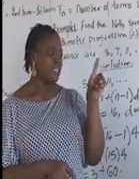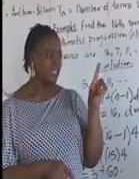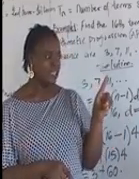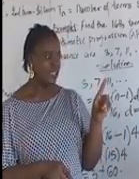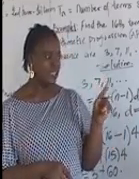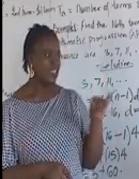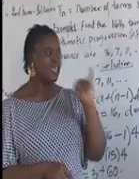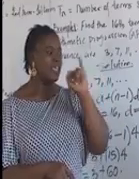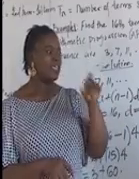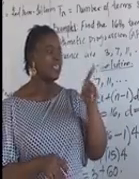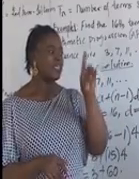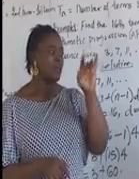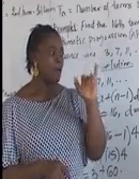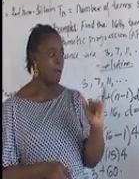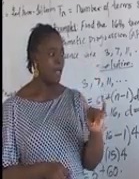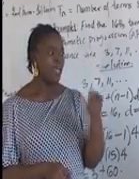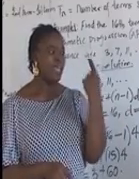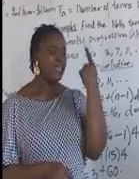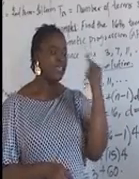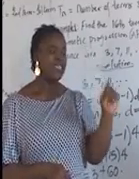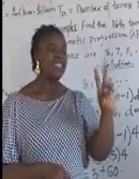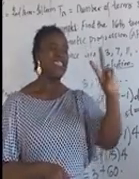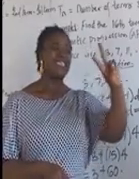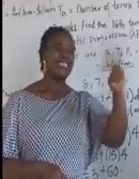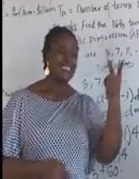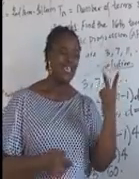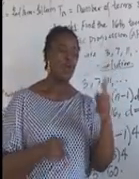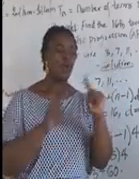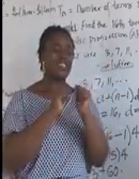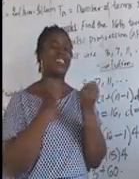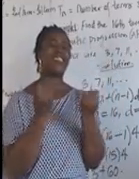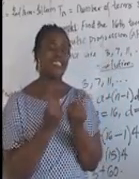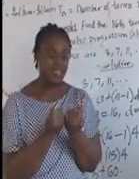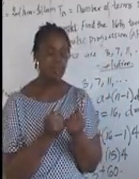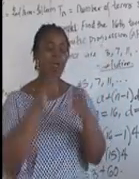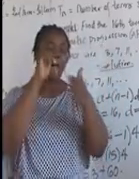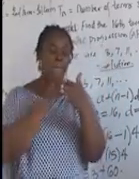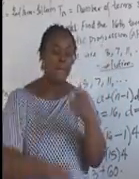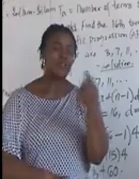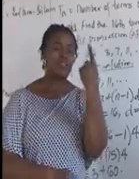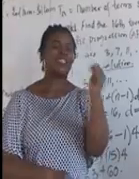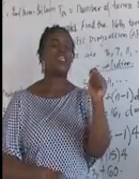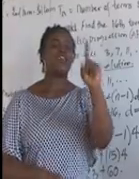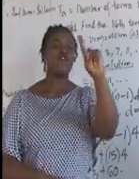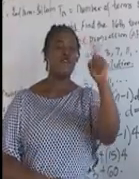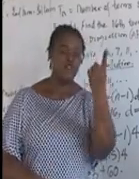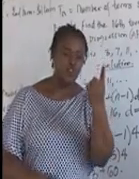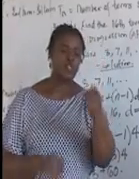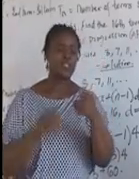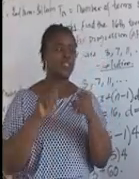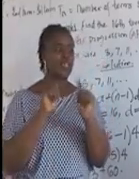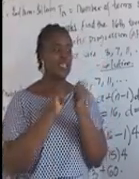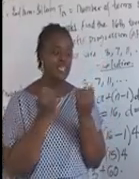is by definition the second term minus the first term, or the third